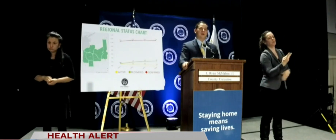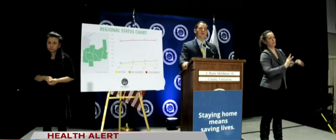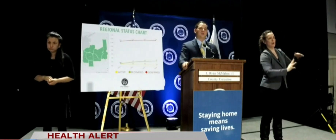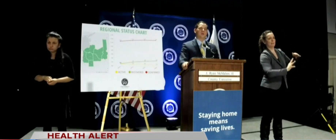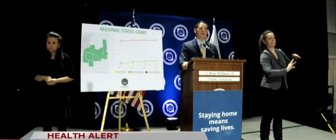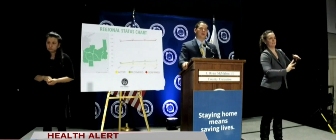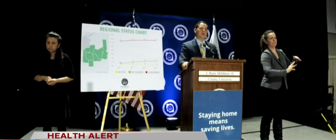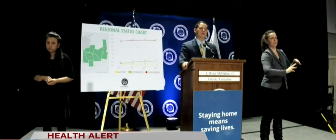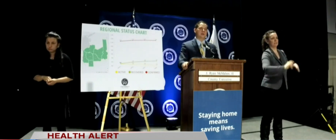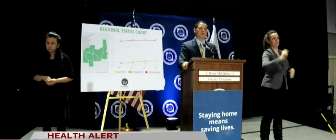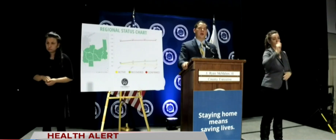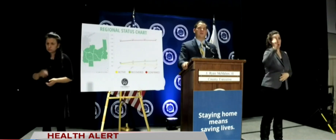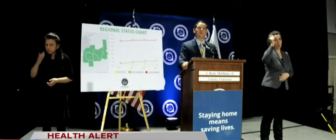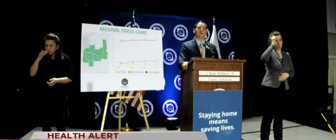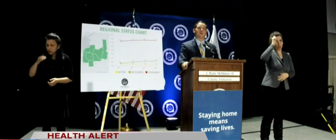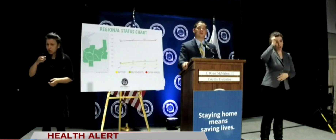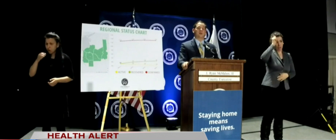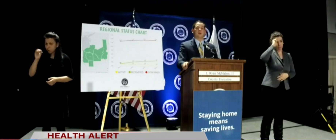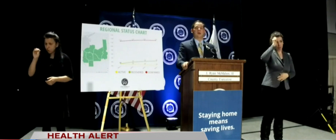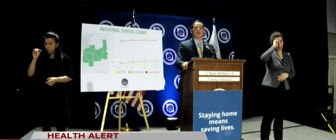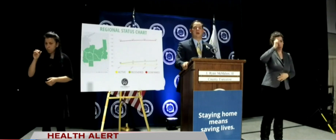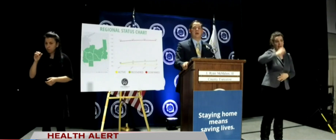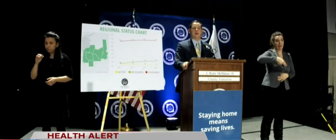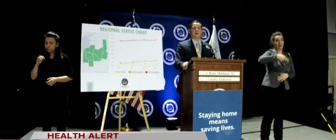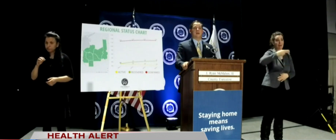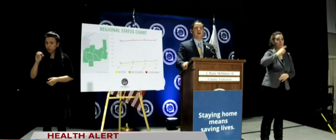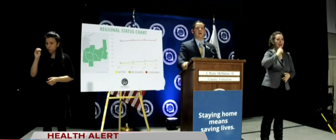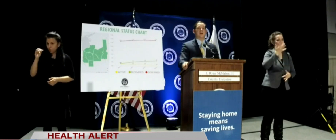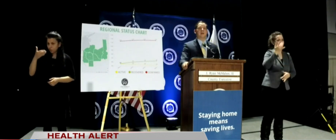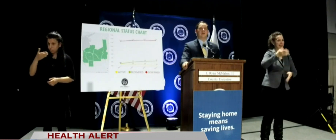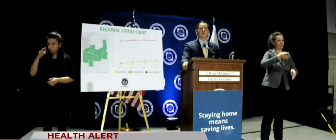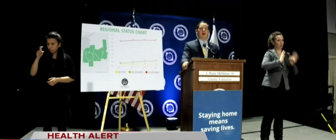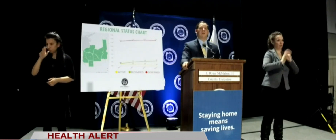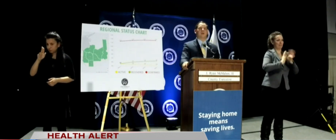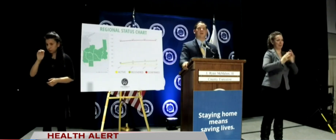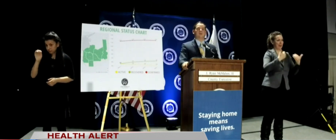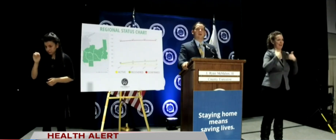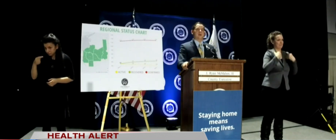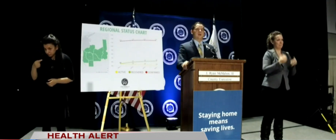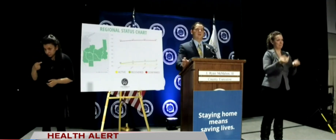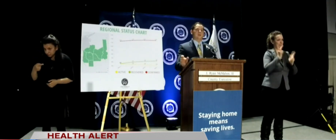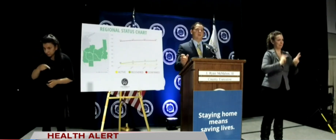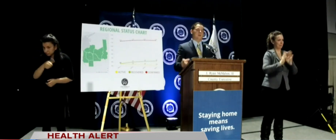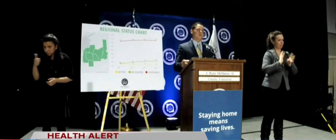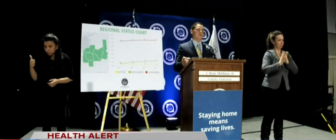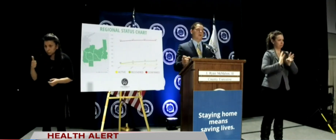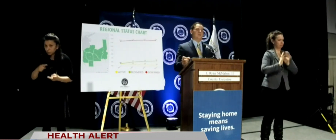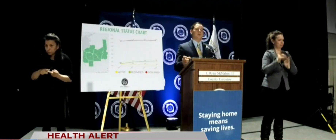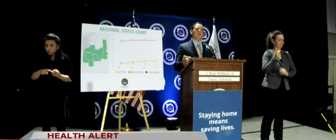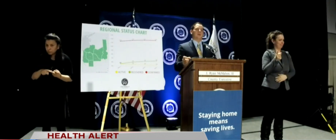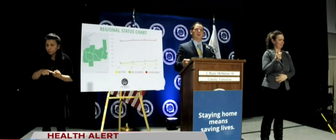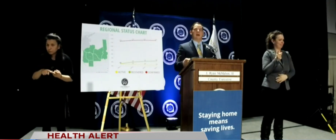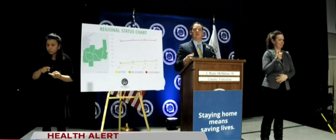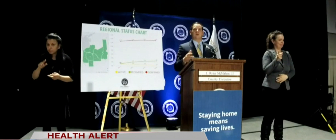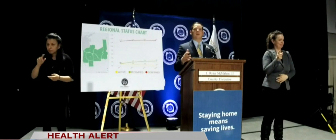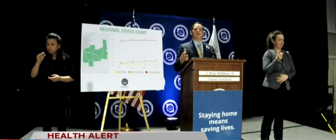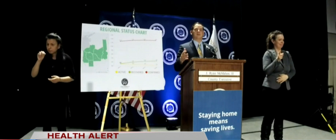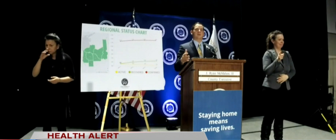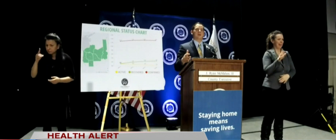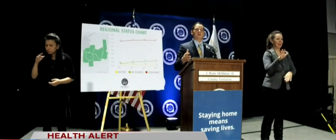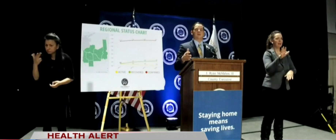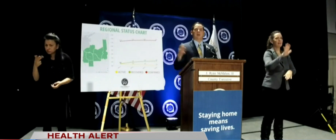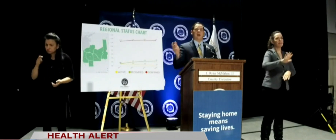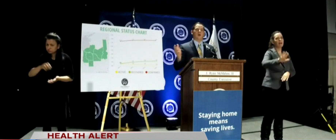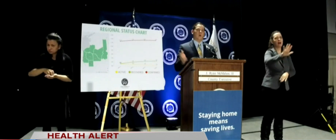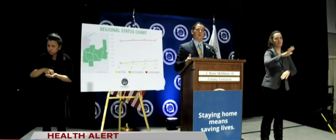traffic areas where they could get demographic diversity, and that was probably, if you look at like I would compare it